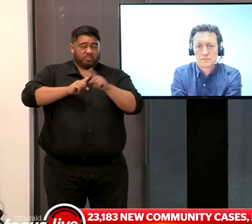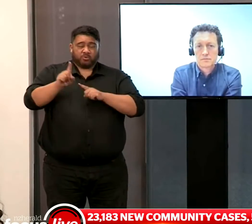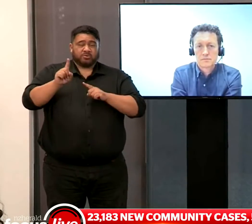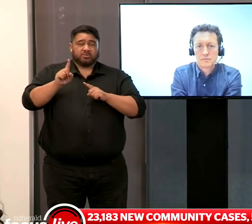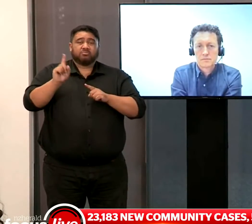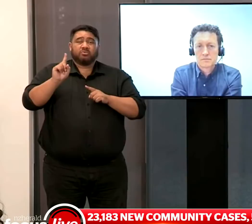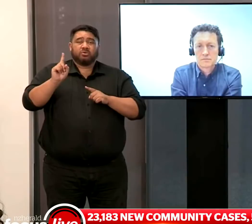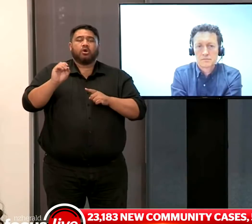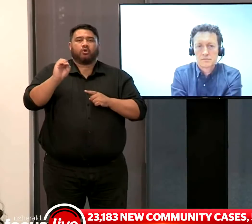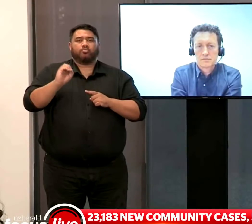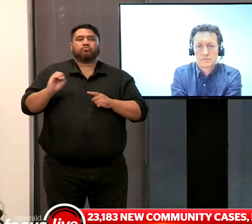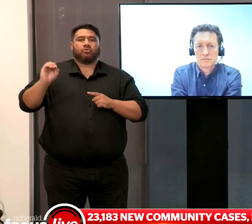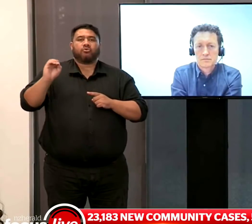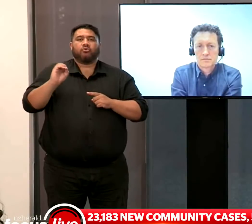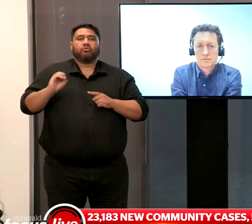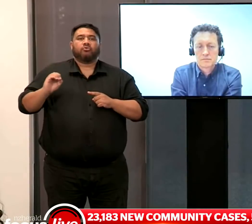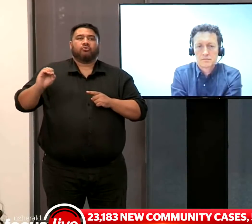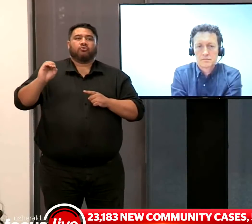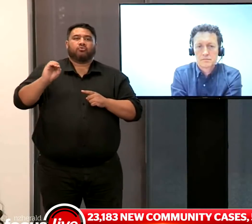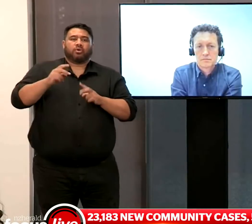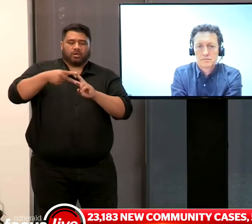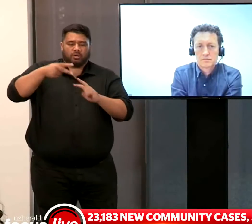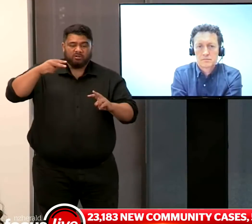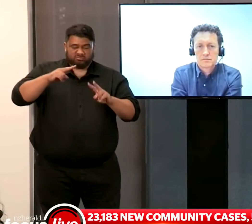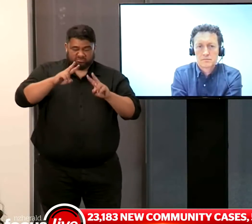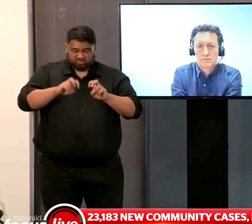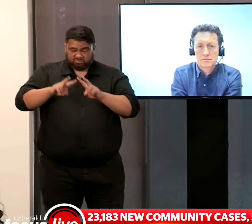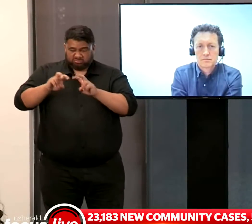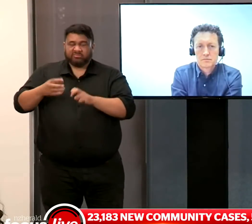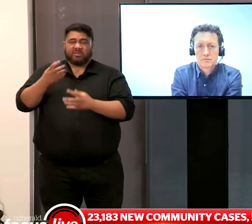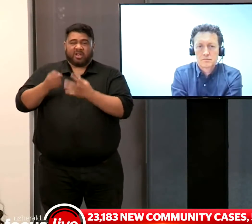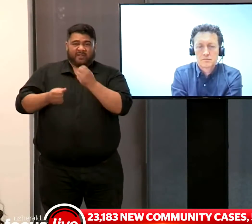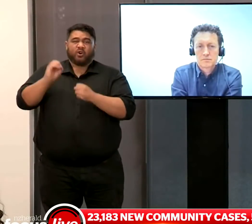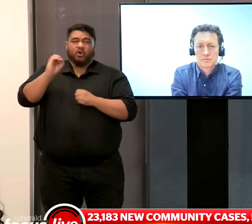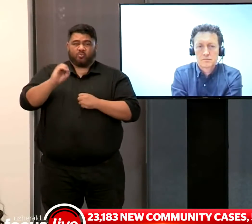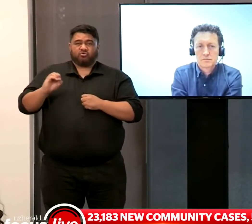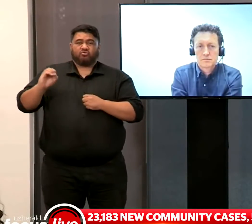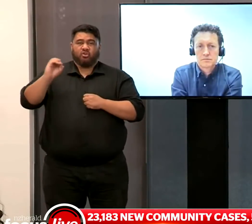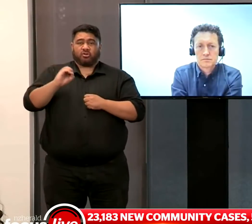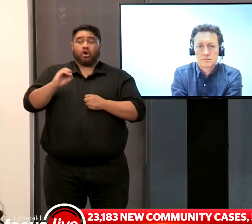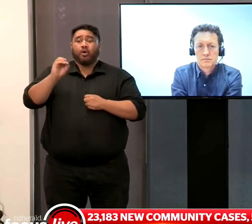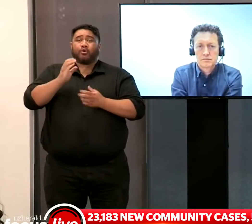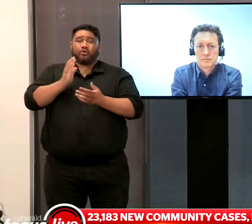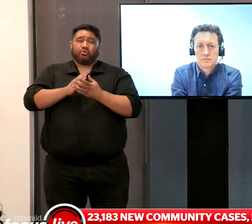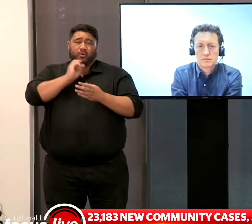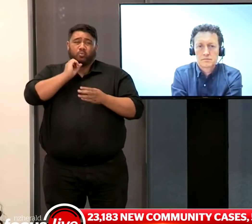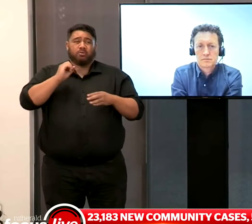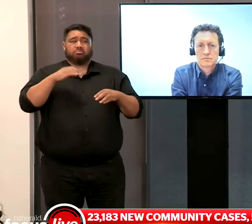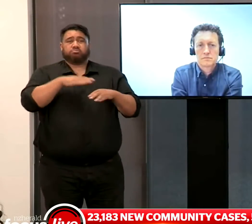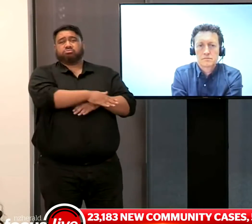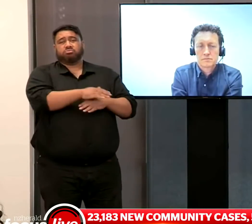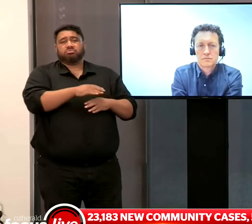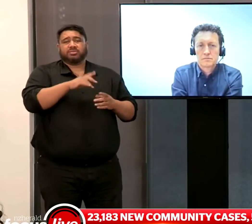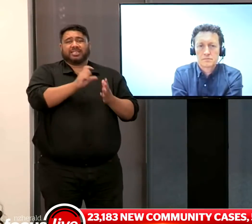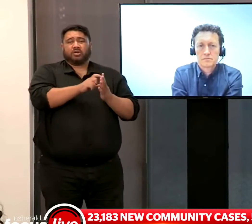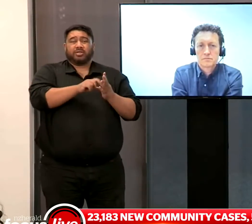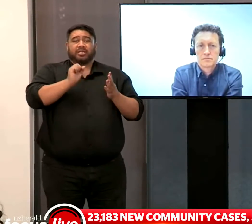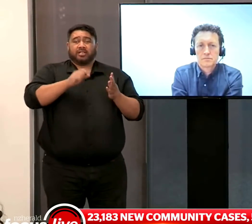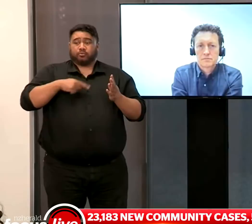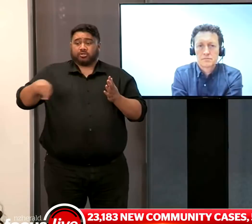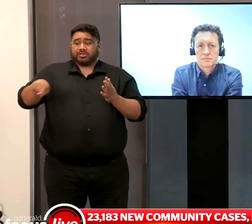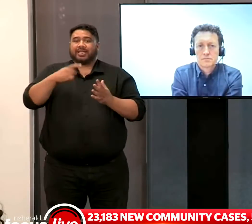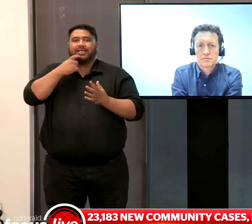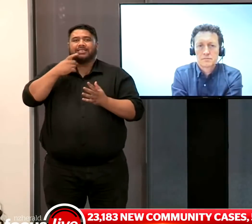tests are of and whole genome sequencing is of Omicron. So it effectively displaces Delta because it's just so much